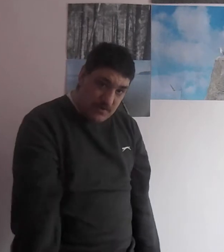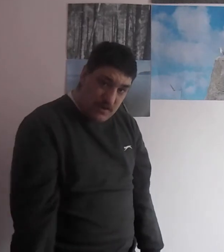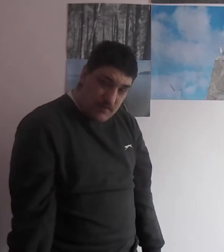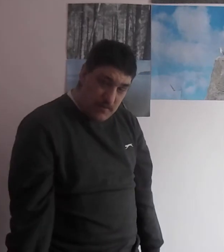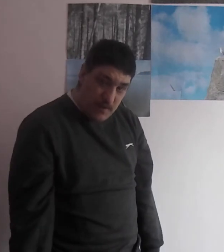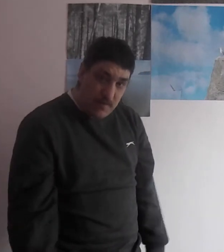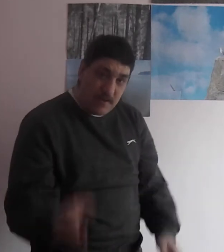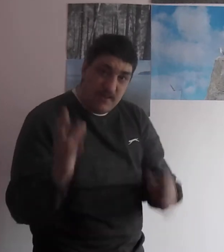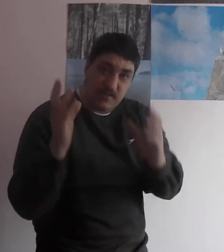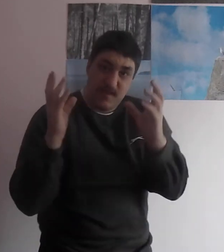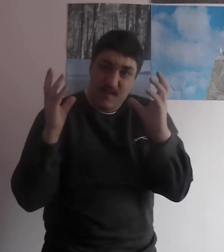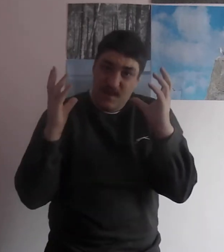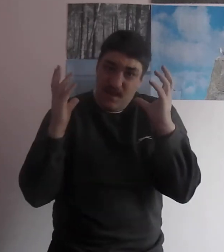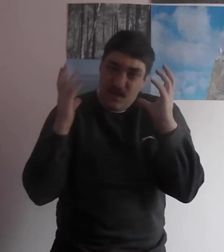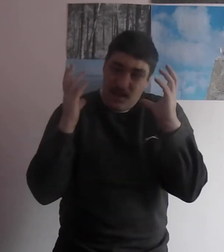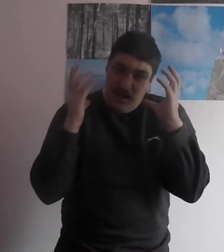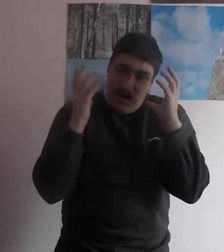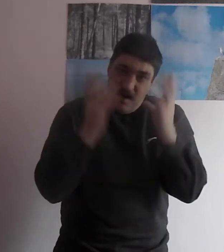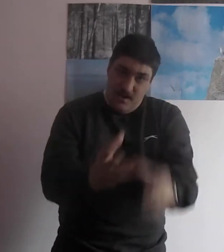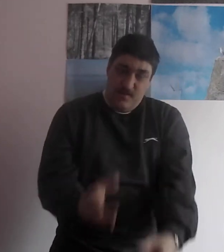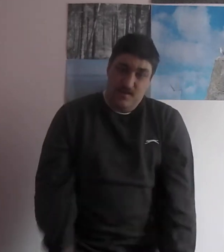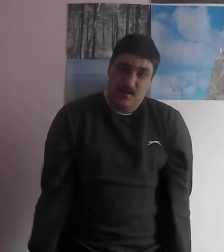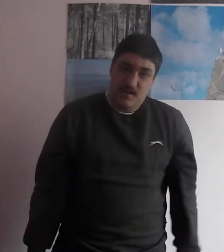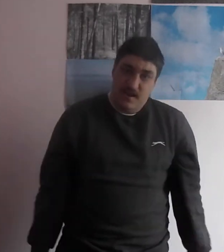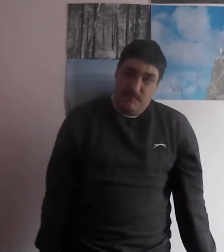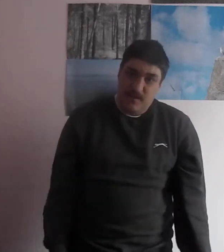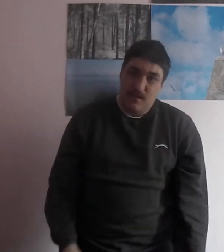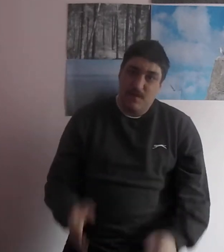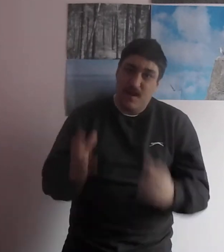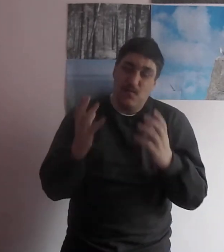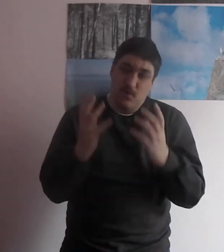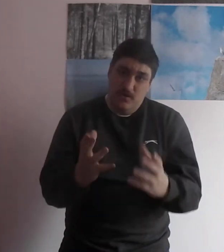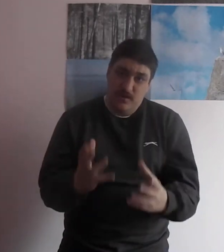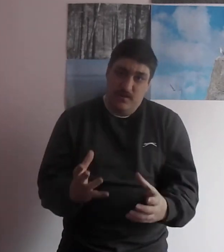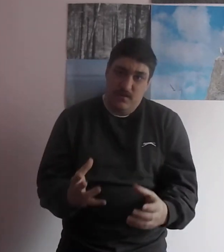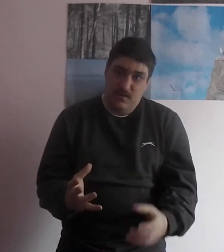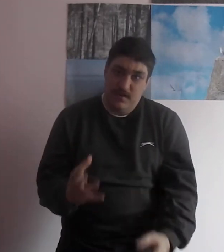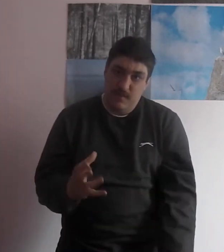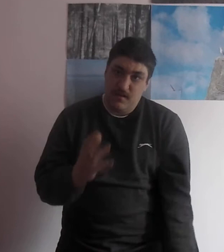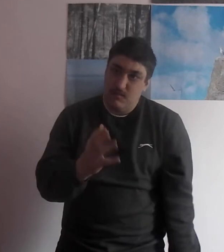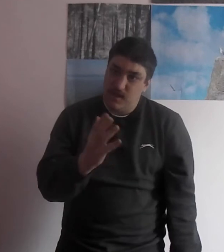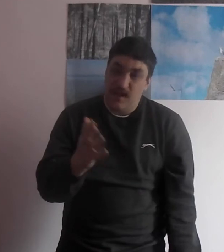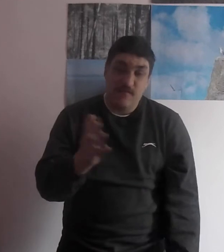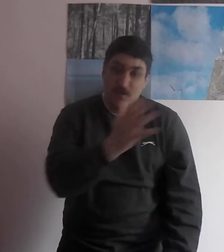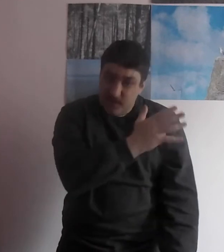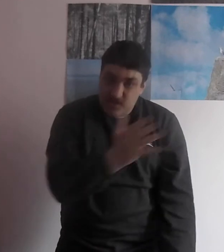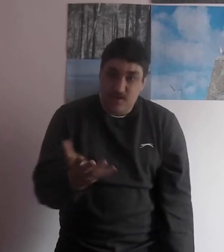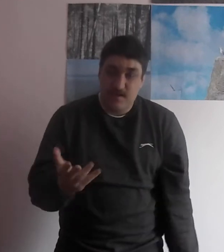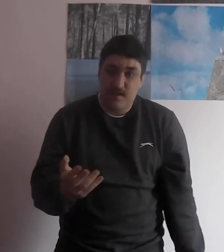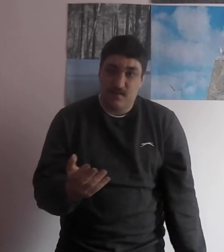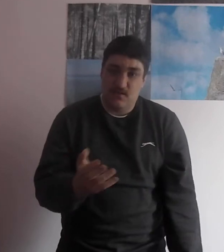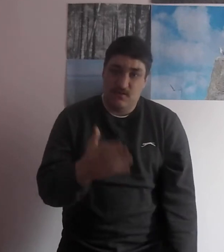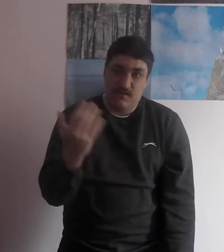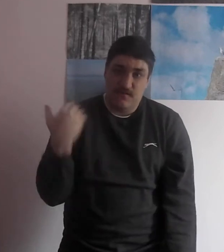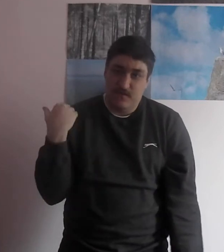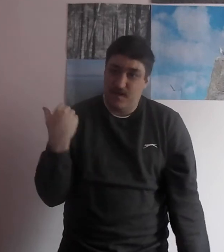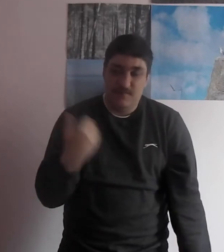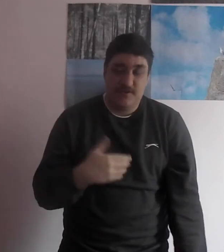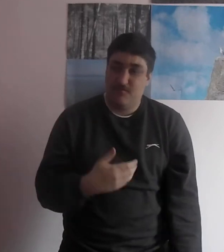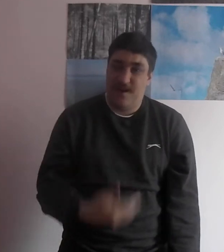comments, by the way, because I know that you're going to leave me some, and I want you to leave me some saying if you're enjoying this or if I'm just